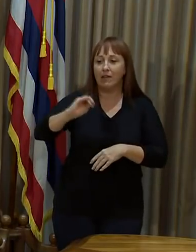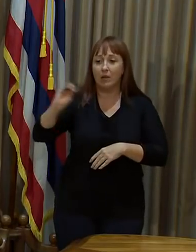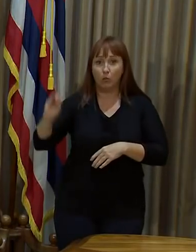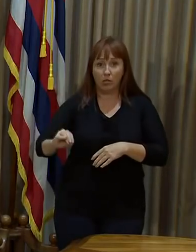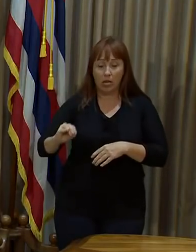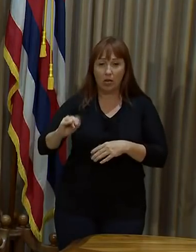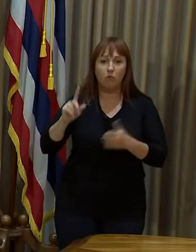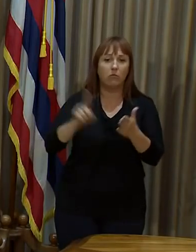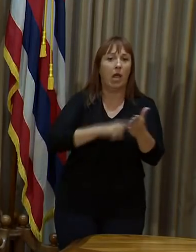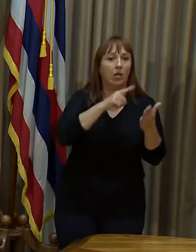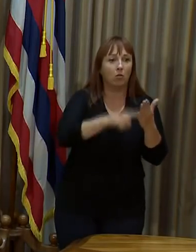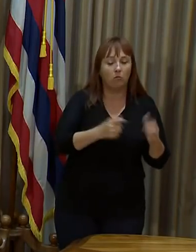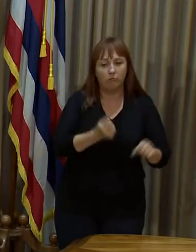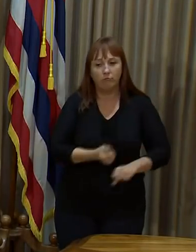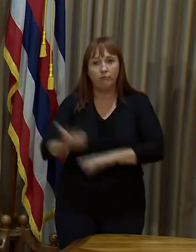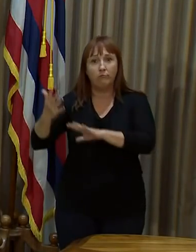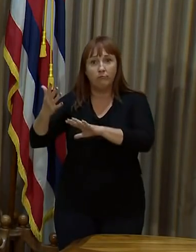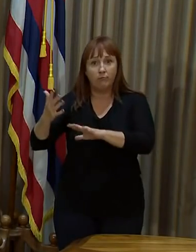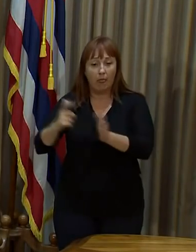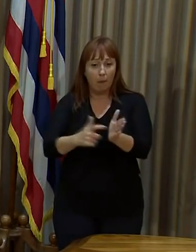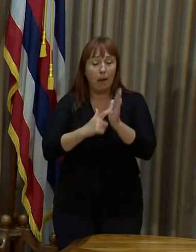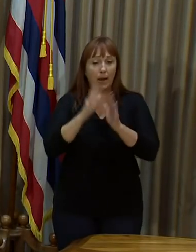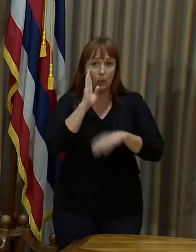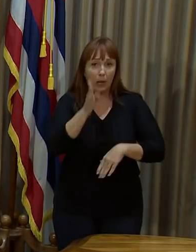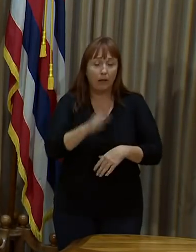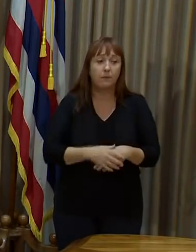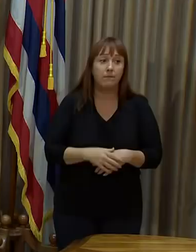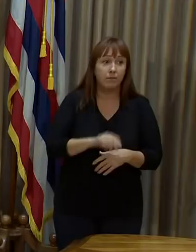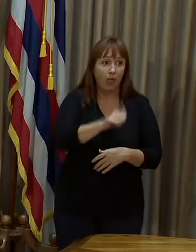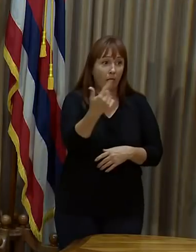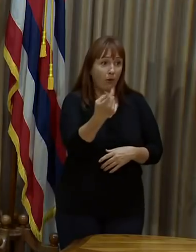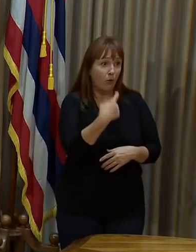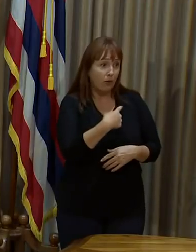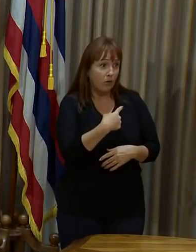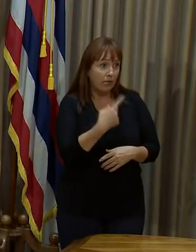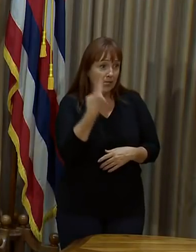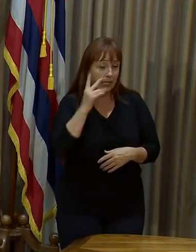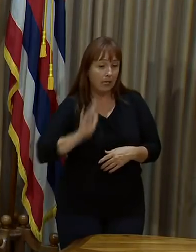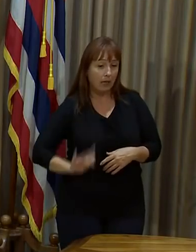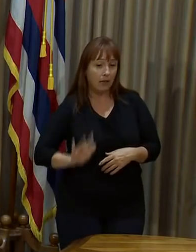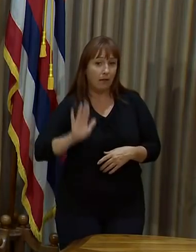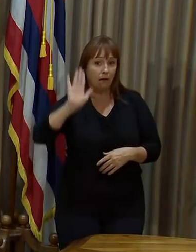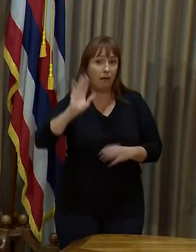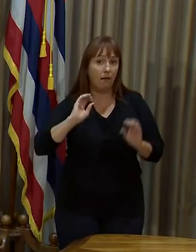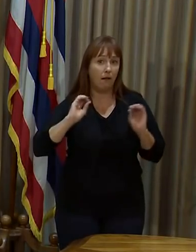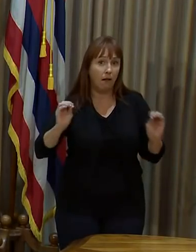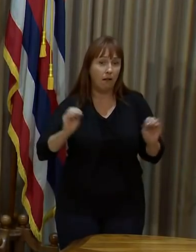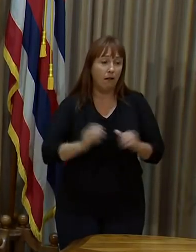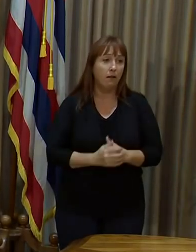mandates. All right. Any other questions? I don't see any virtual hands right now.